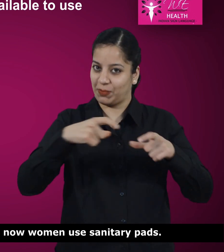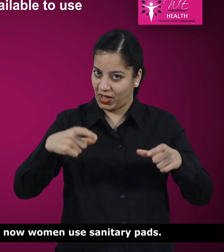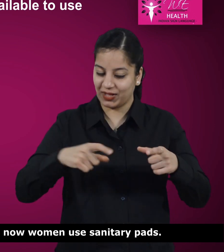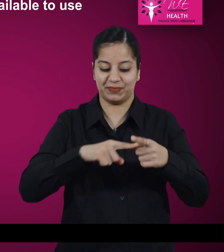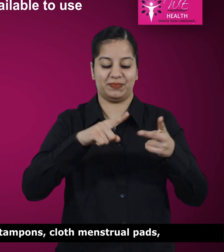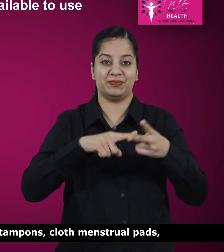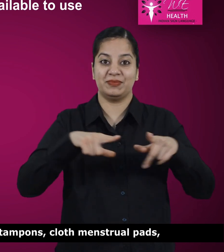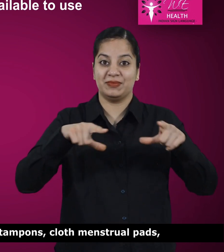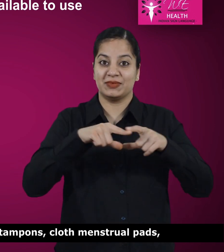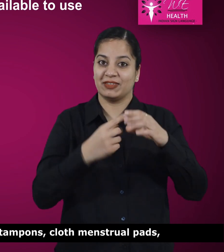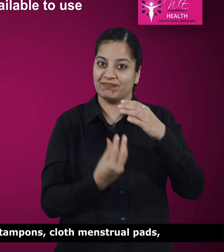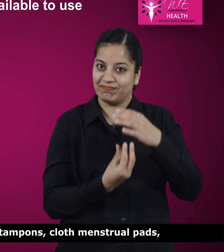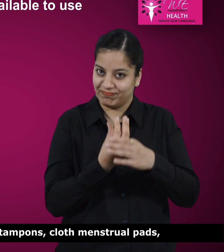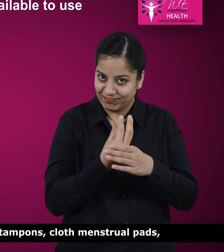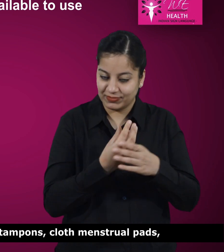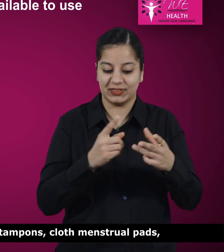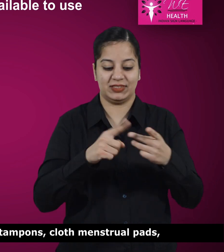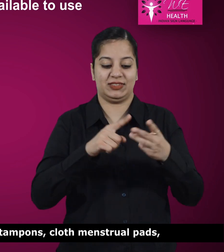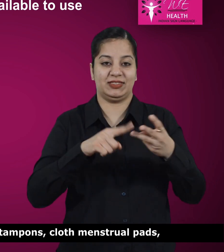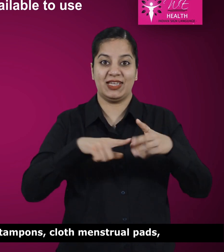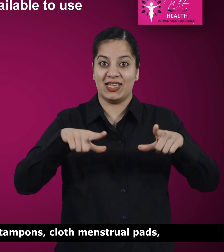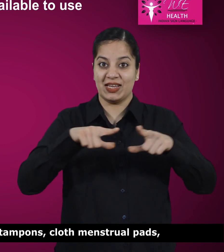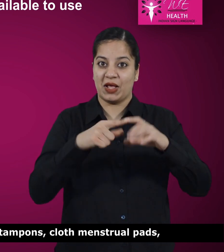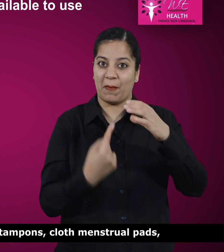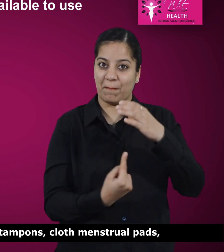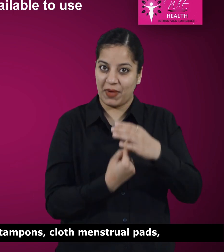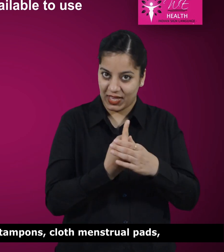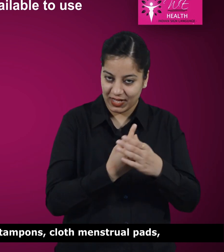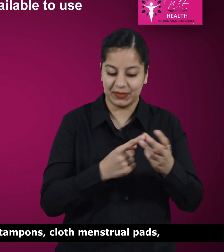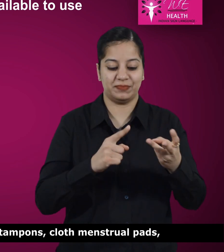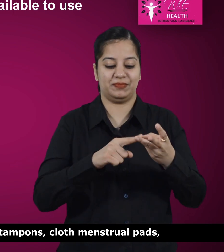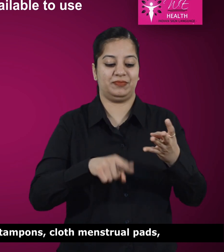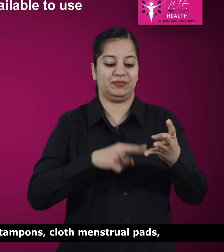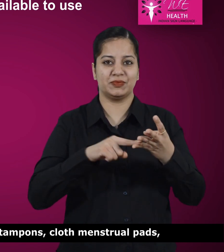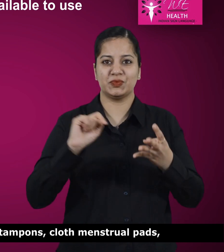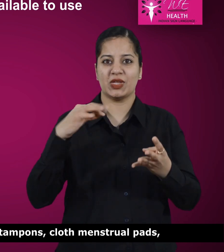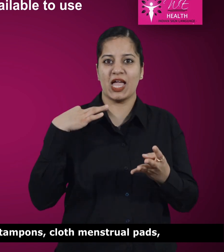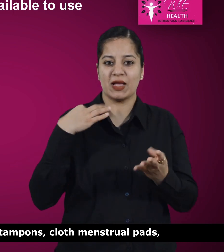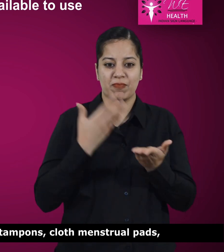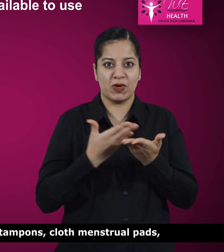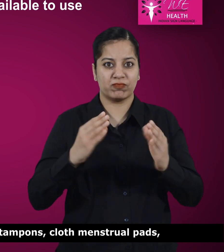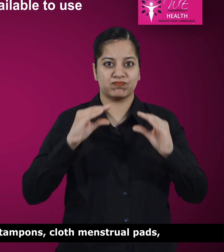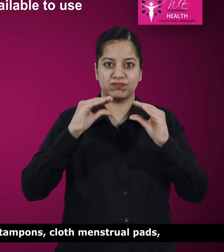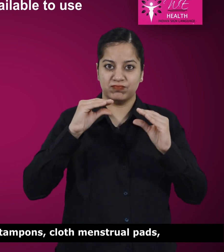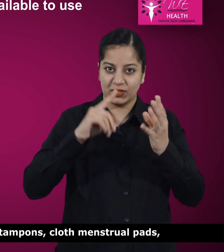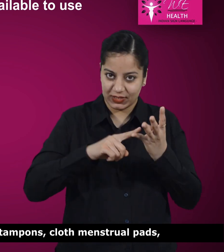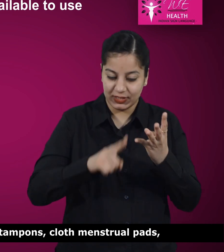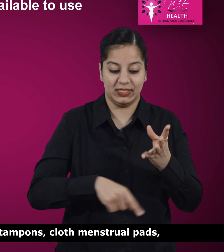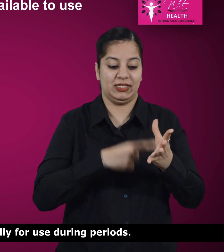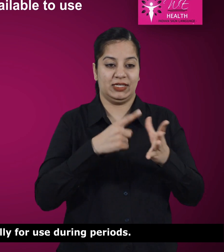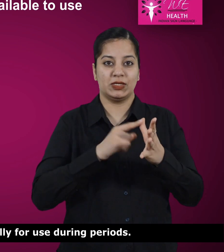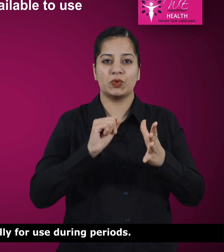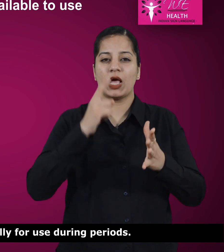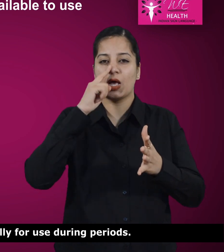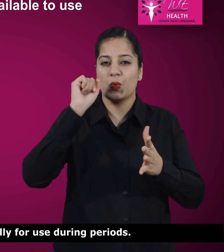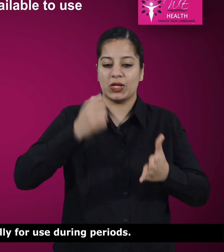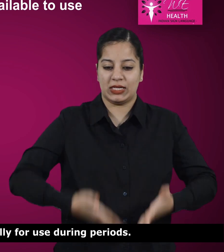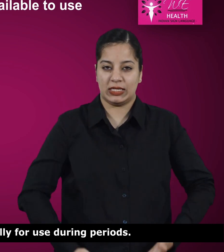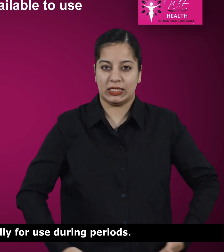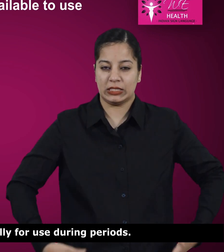You can also use menstrual cups, tampons, cloth menstrual pads, or panties designed specifically